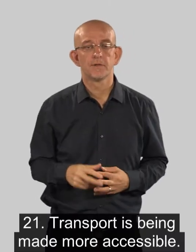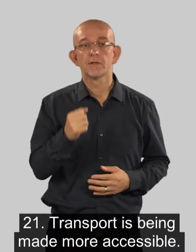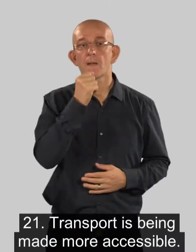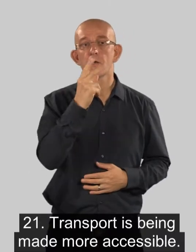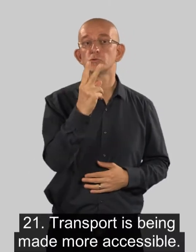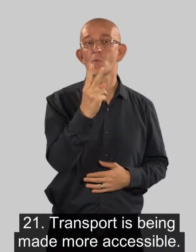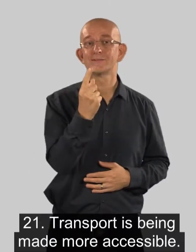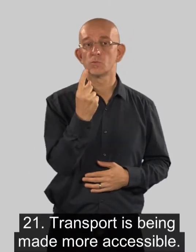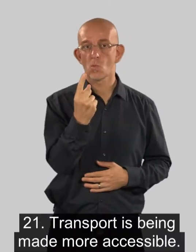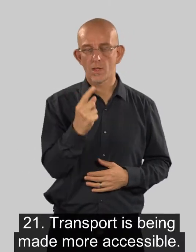(21)